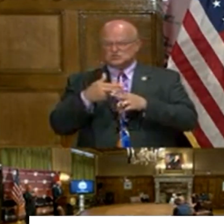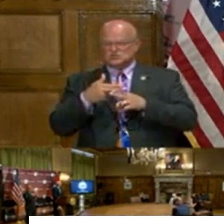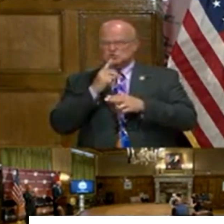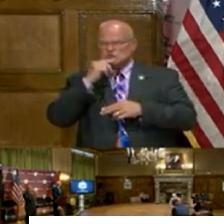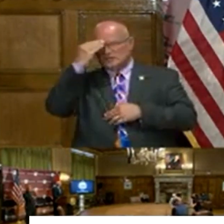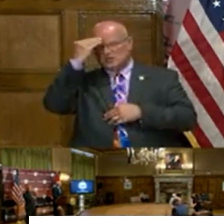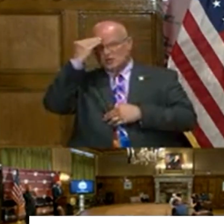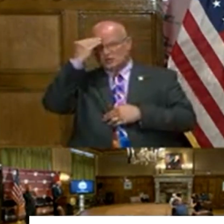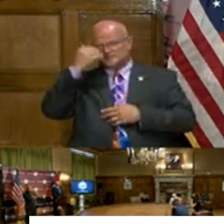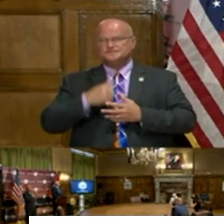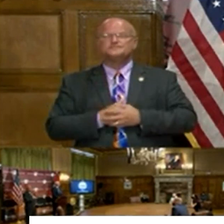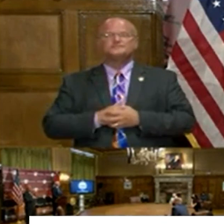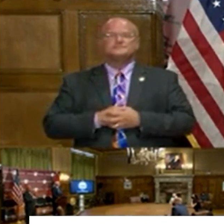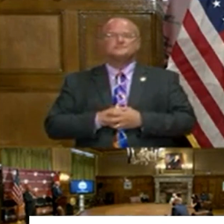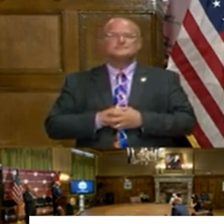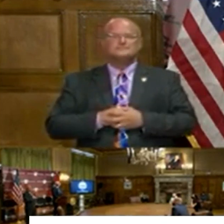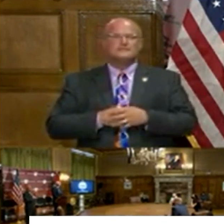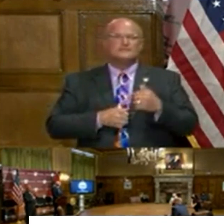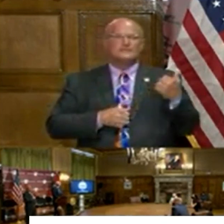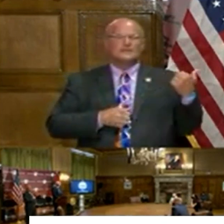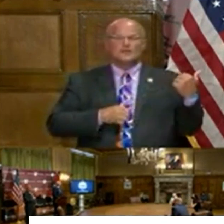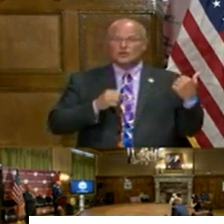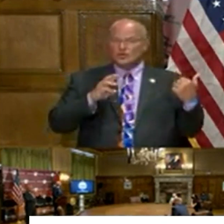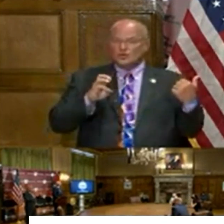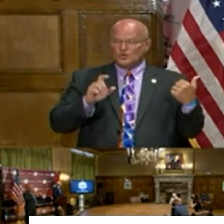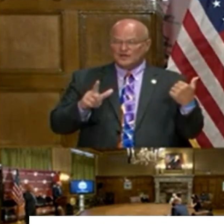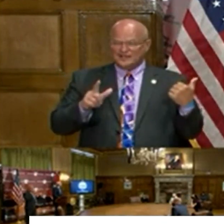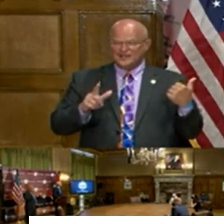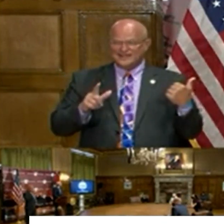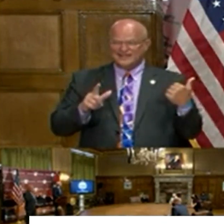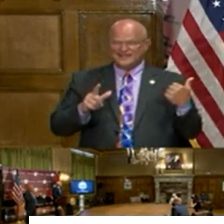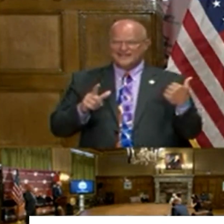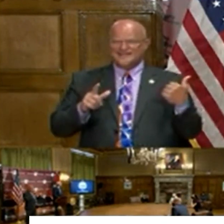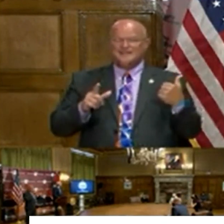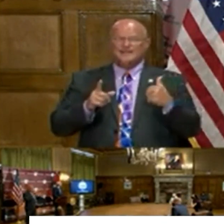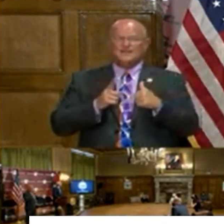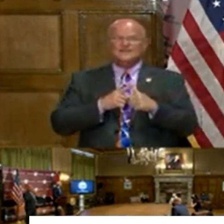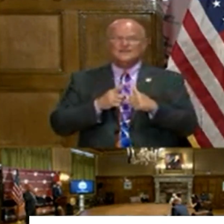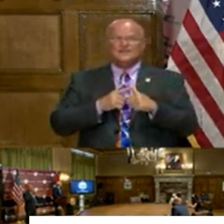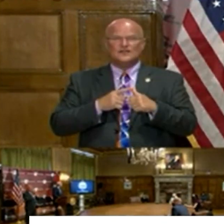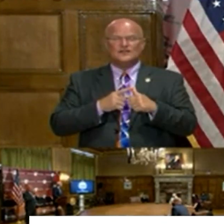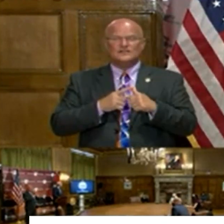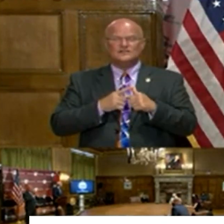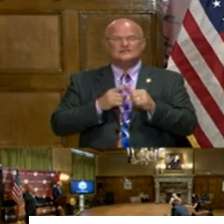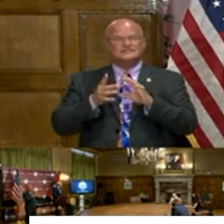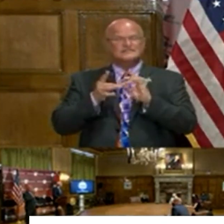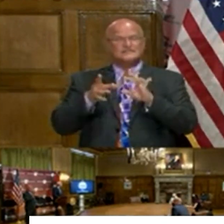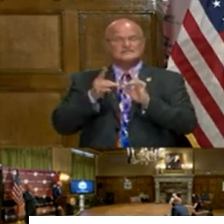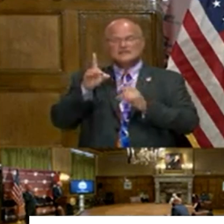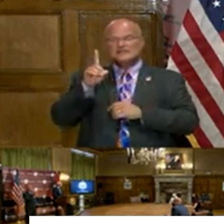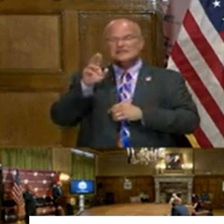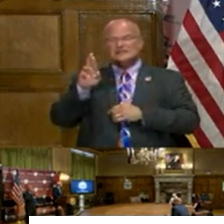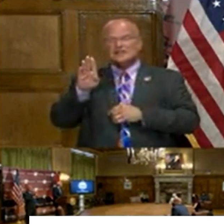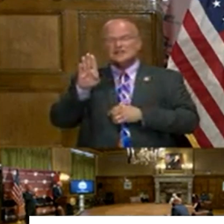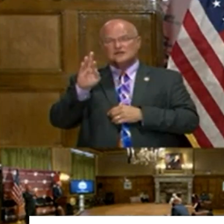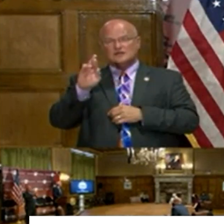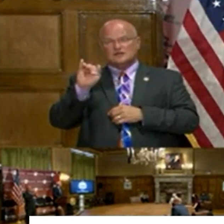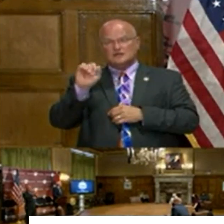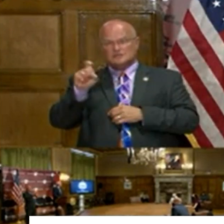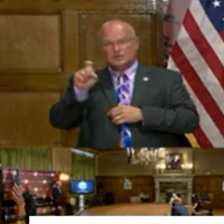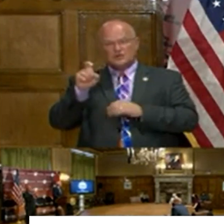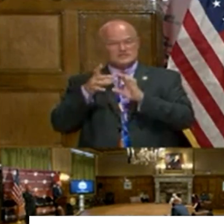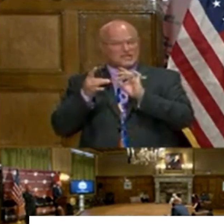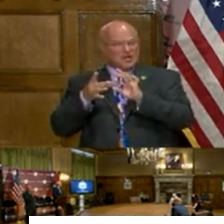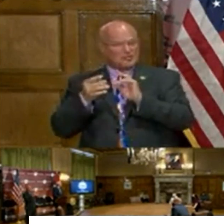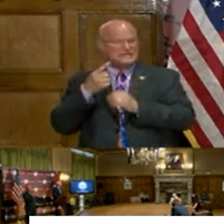know? Well, first let me refer to Dr. Birx's comments in which